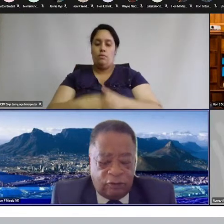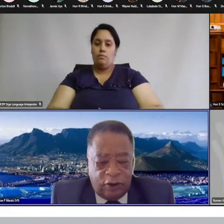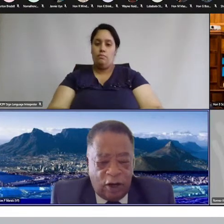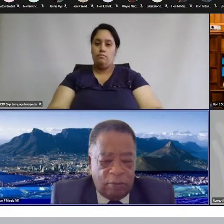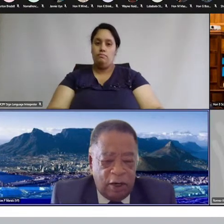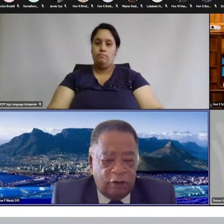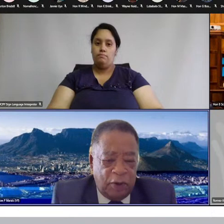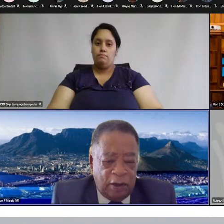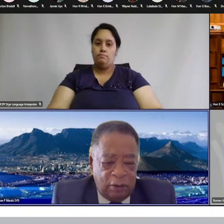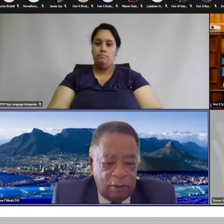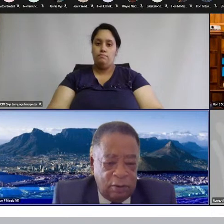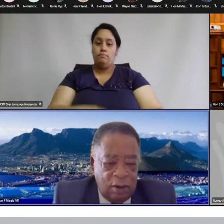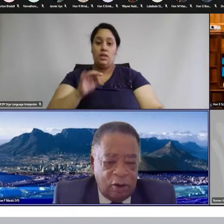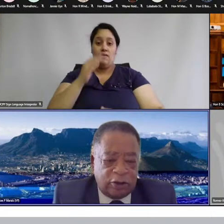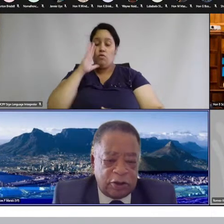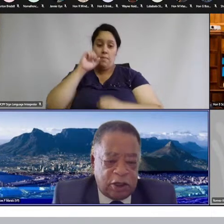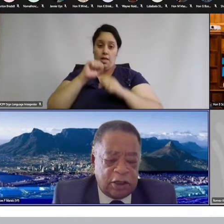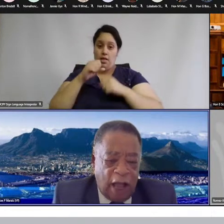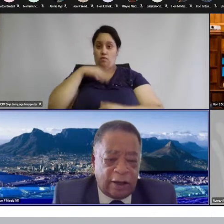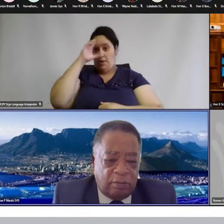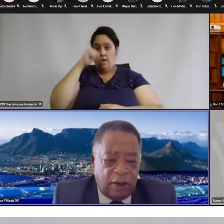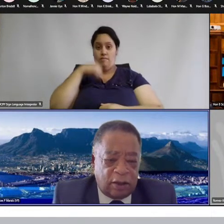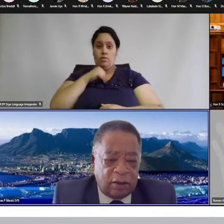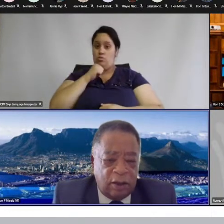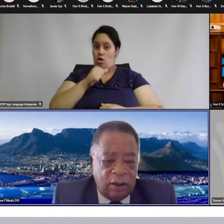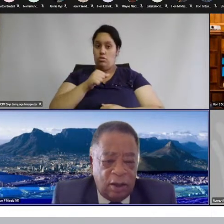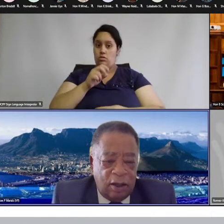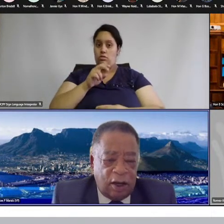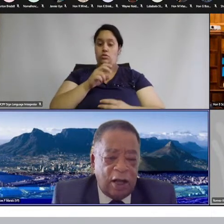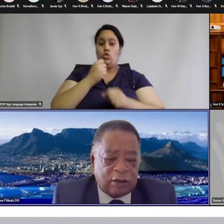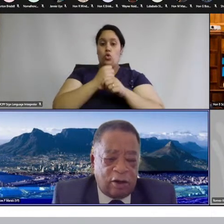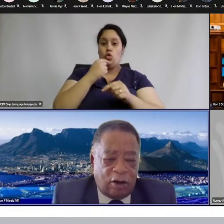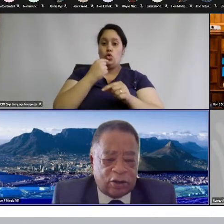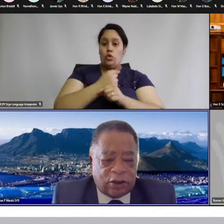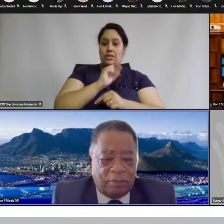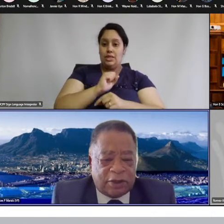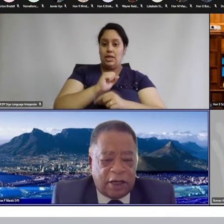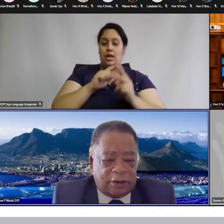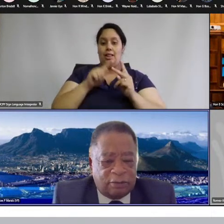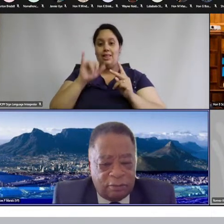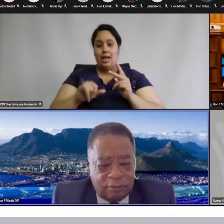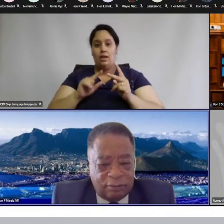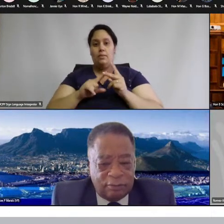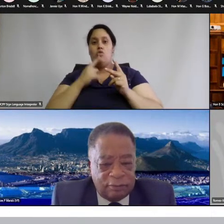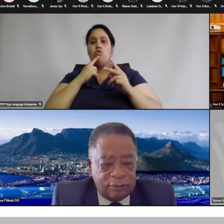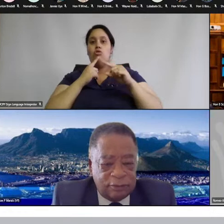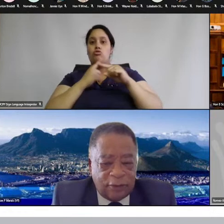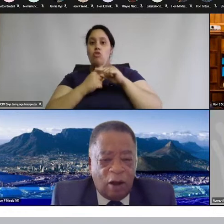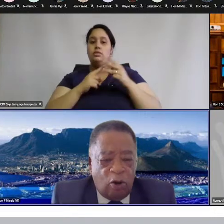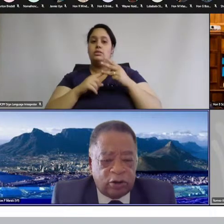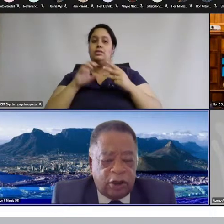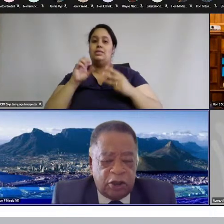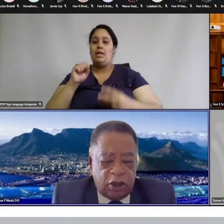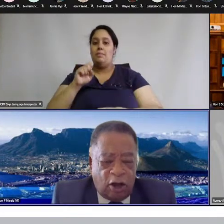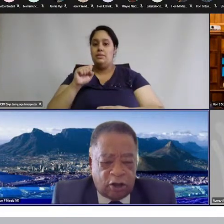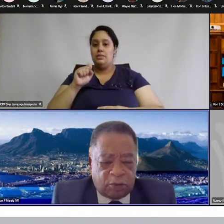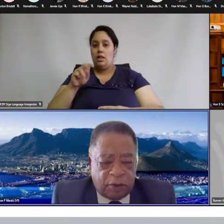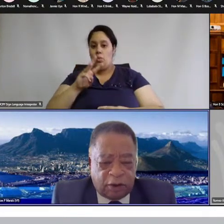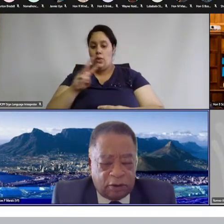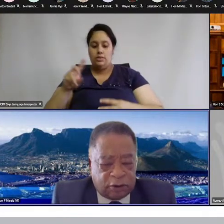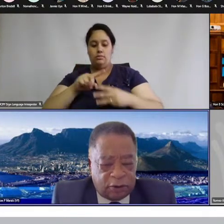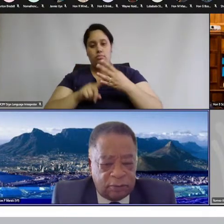Count, if you don't believe me, British Tygerberg, Red Cross, Somerset, they're all